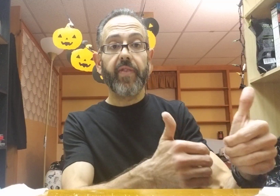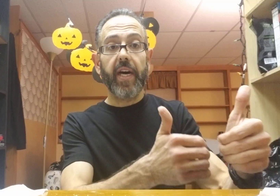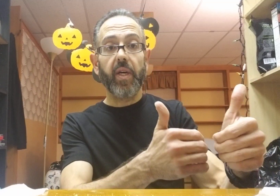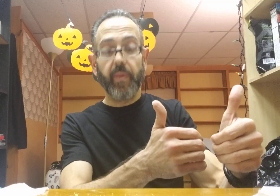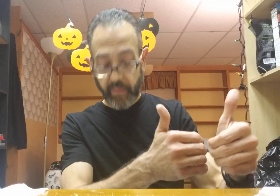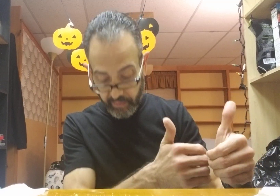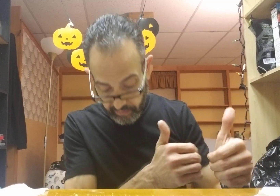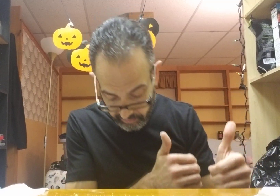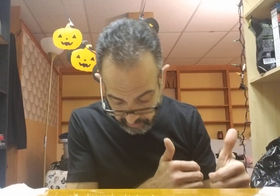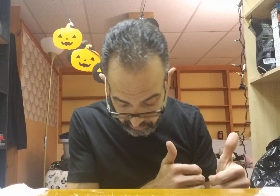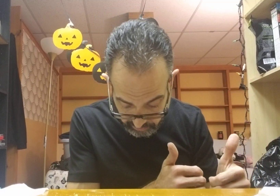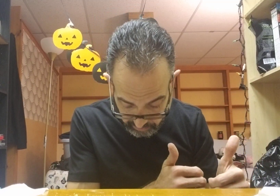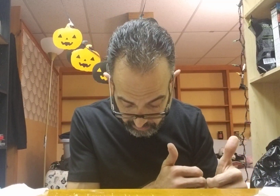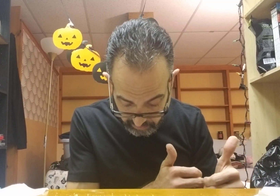Follow.